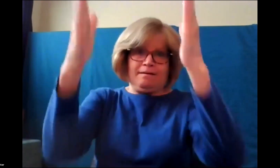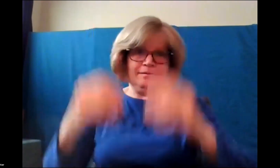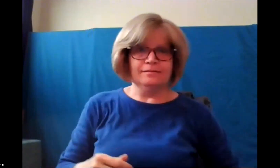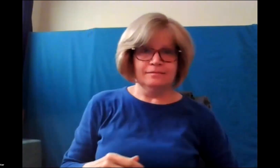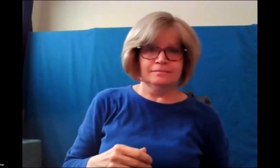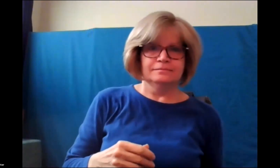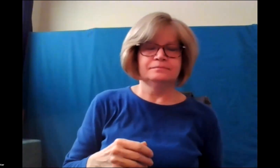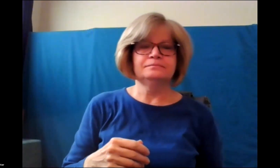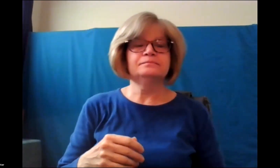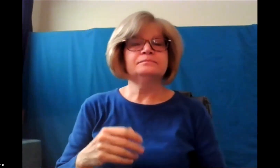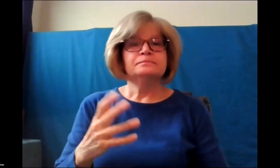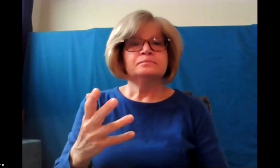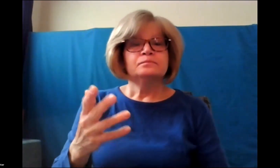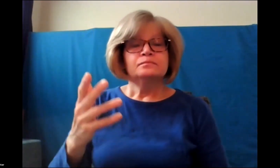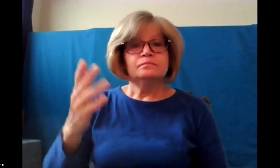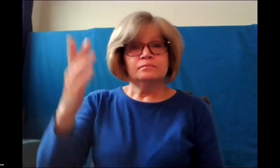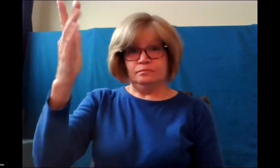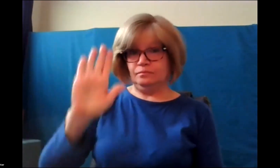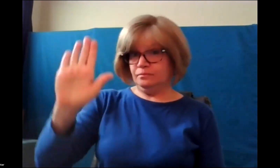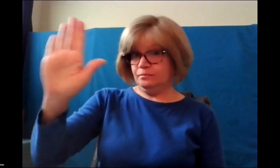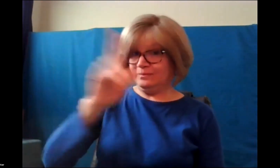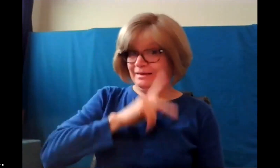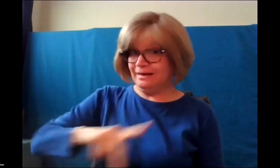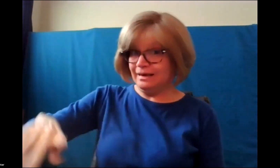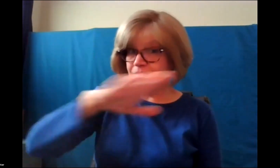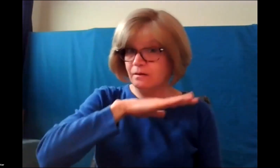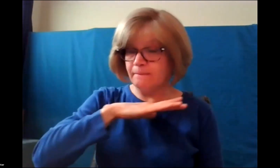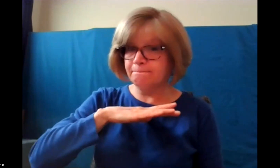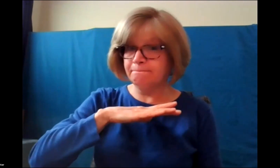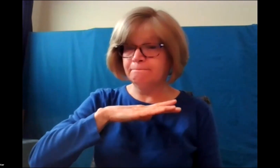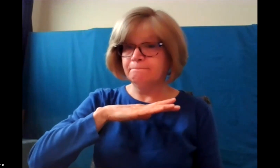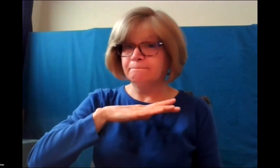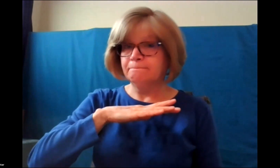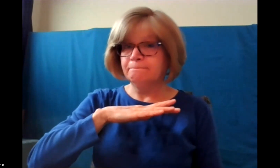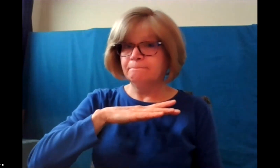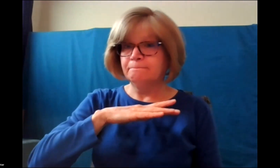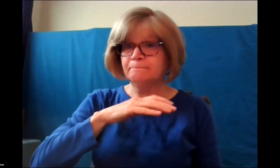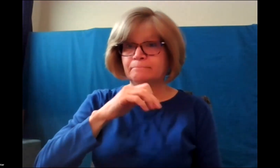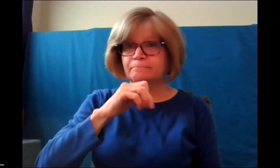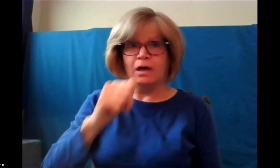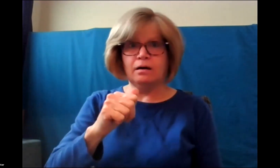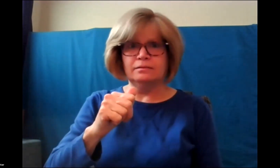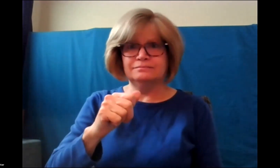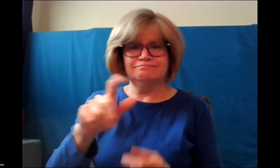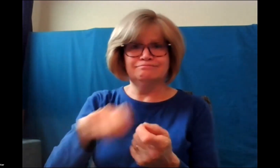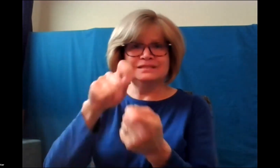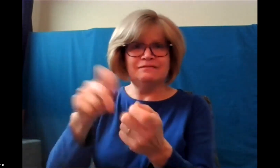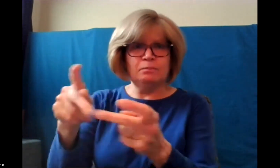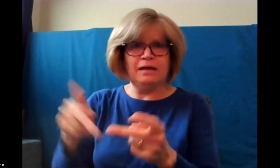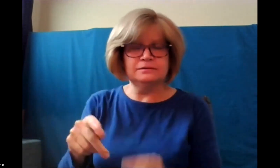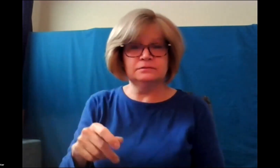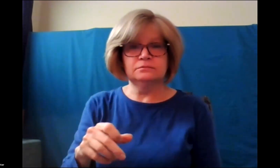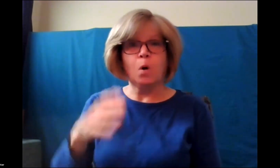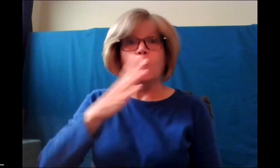You see, God's kingdom is not located in a specific place.